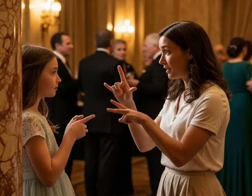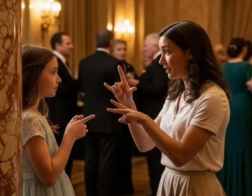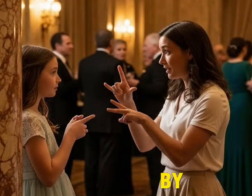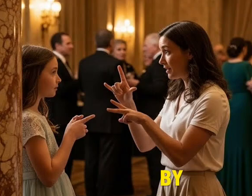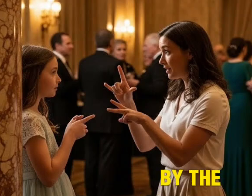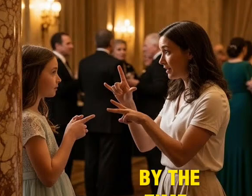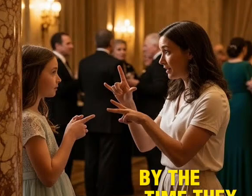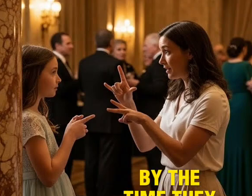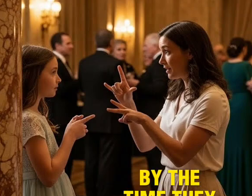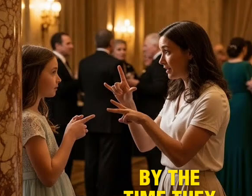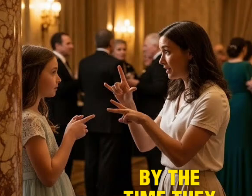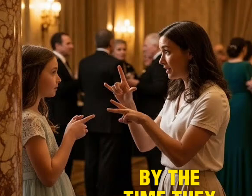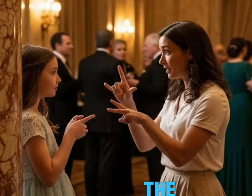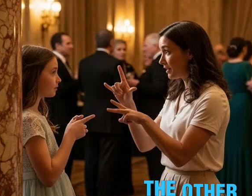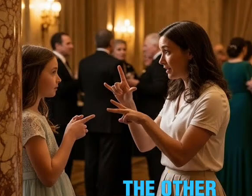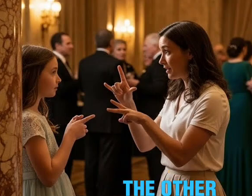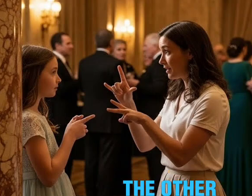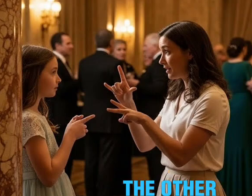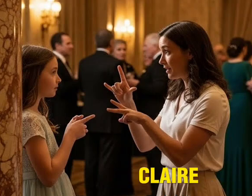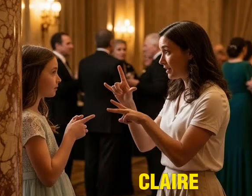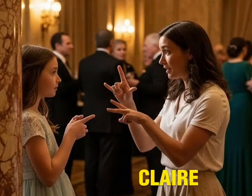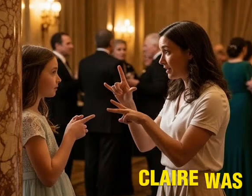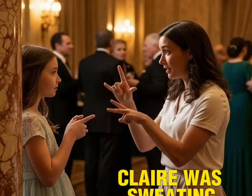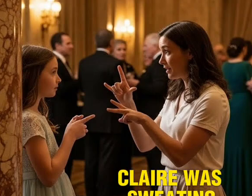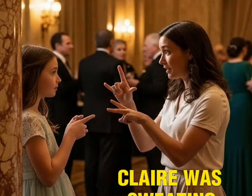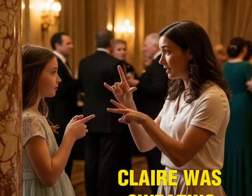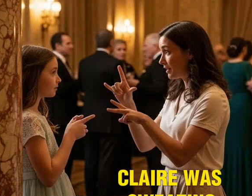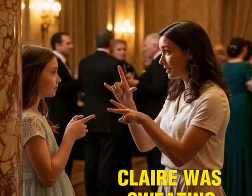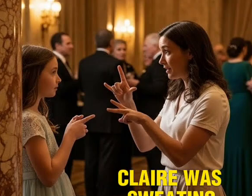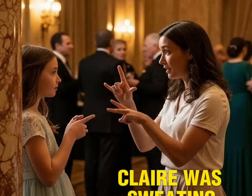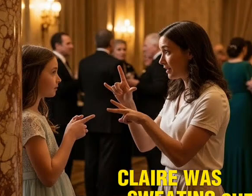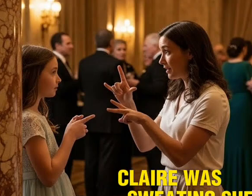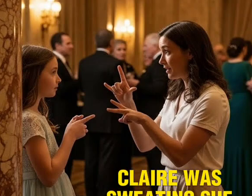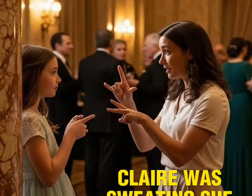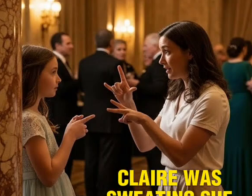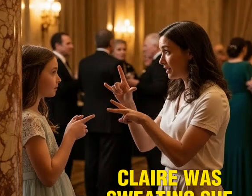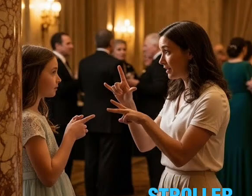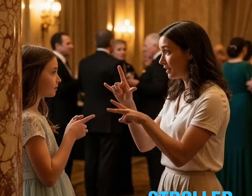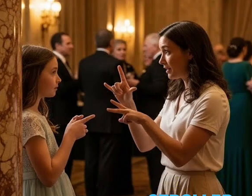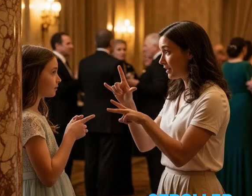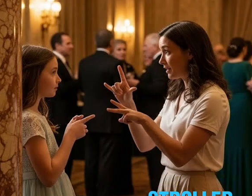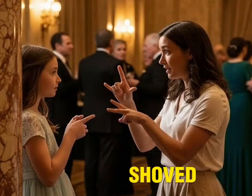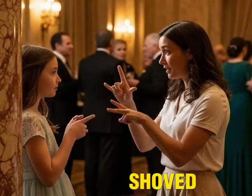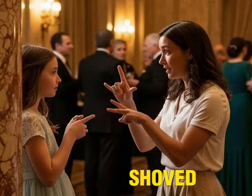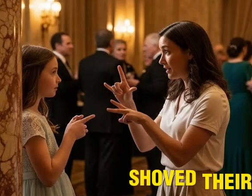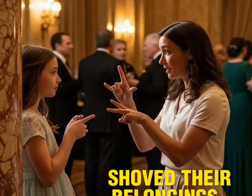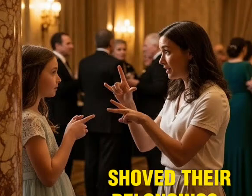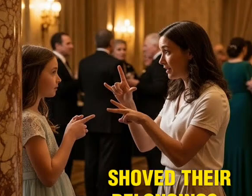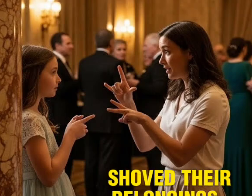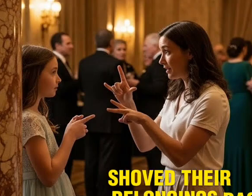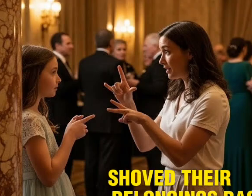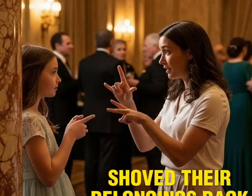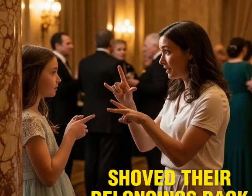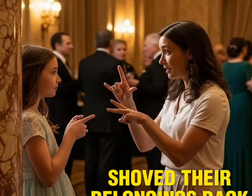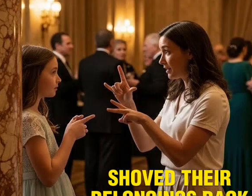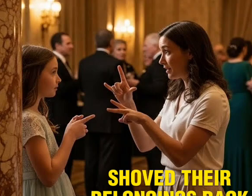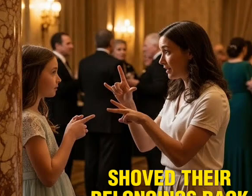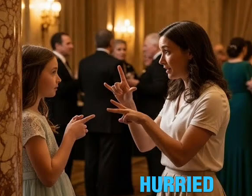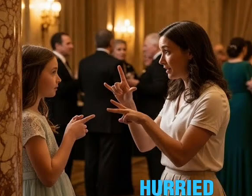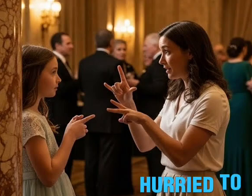By the time they emerged on the other side, Claire was sweating. She collapsed the stroller, shoved their belongings back together, and hurried to the